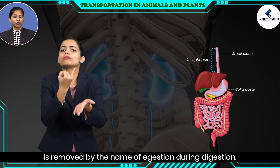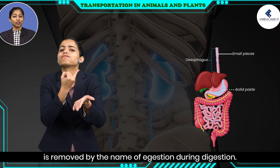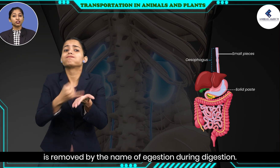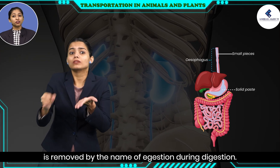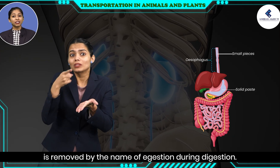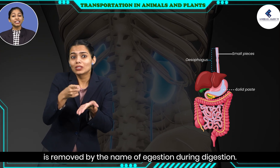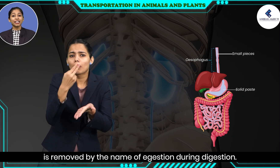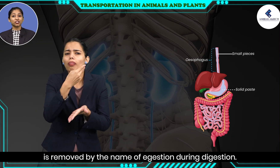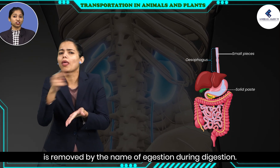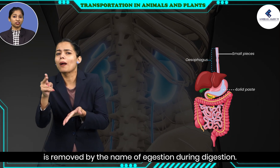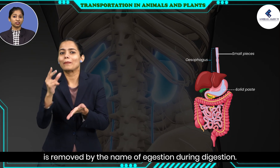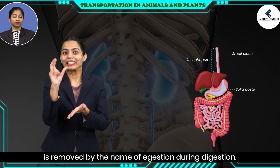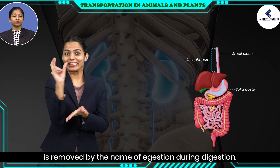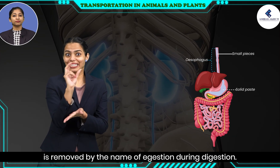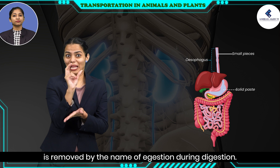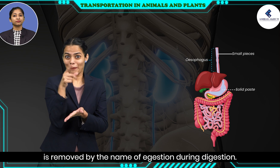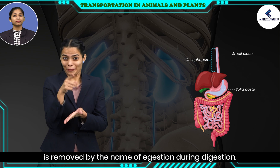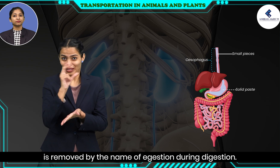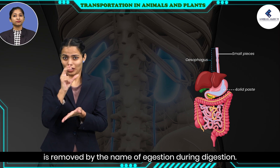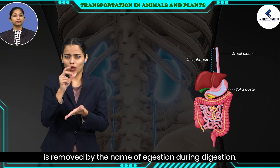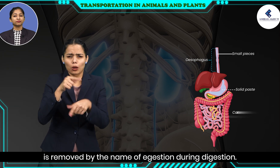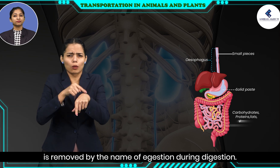egestion during digestion.